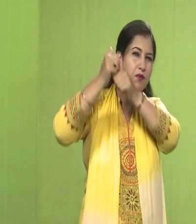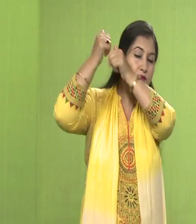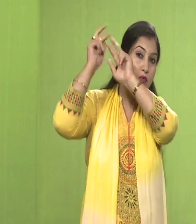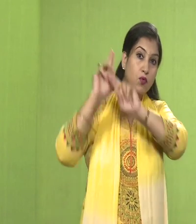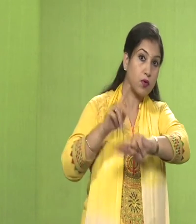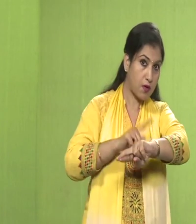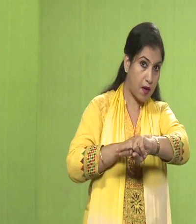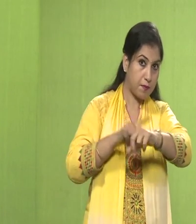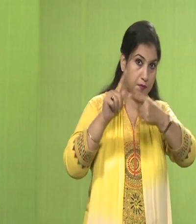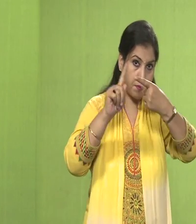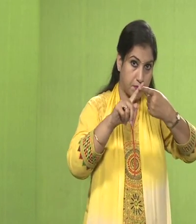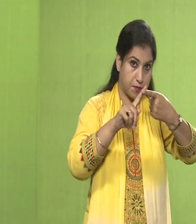time.